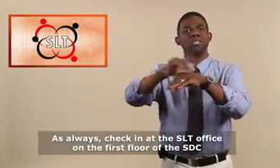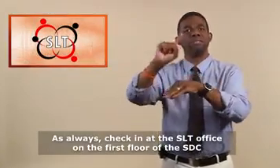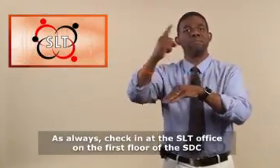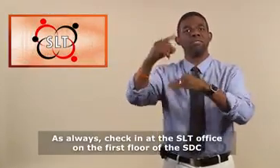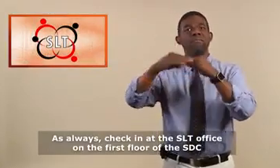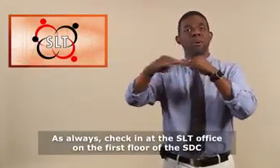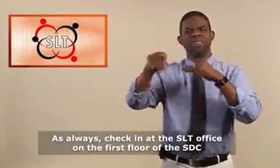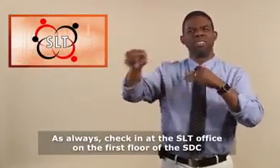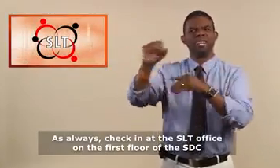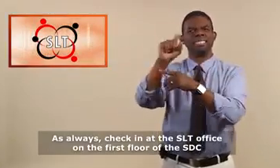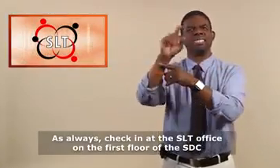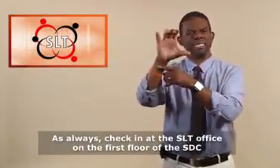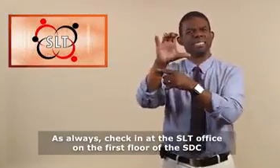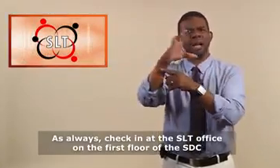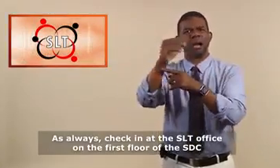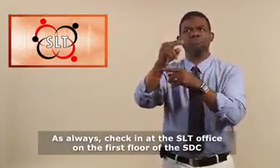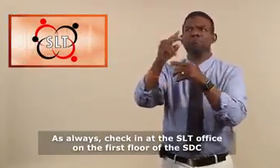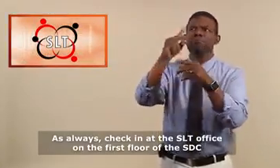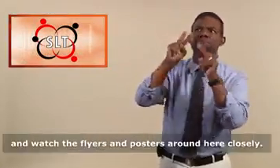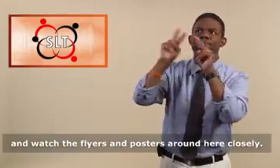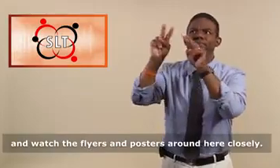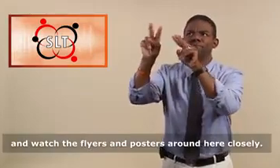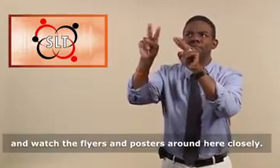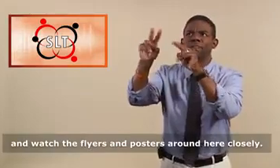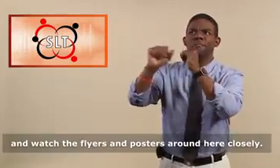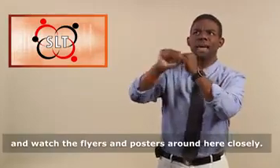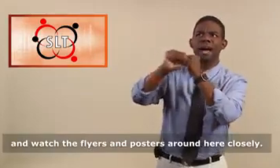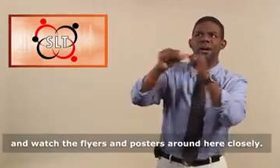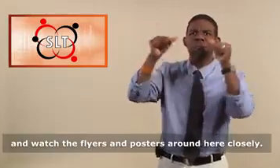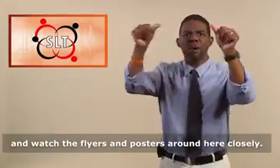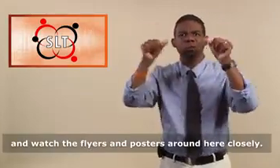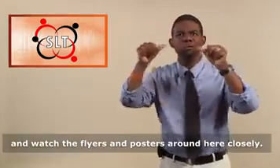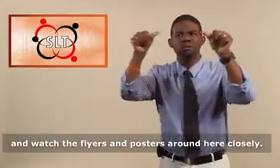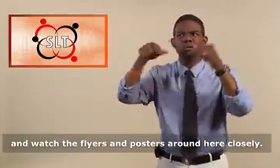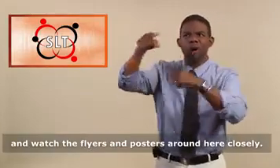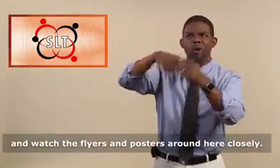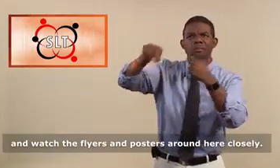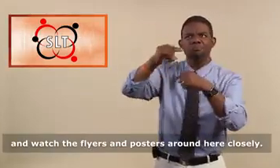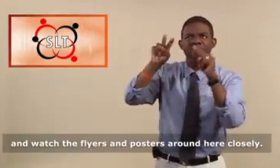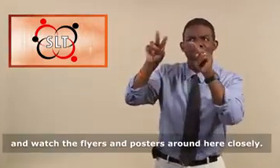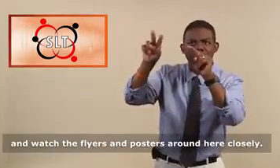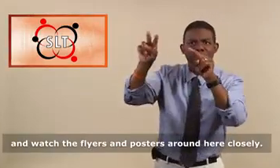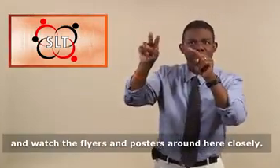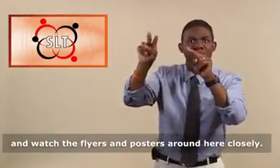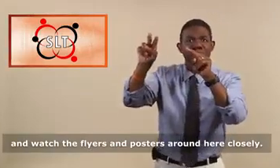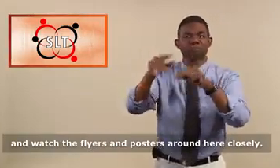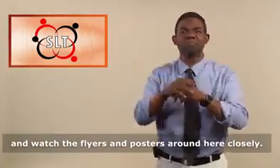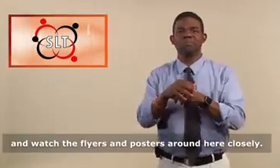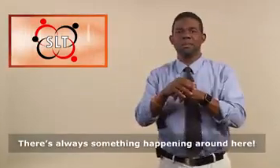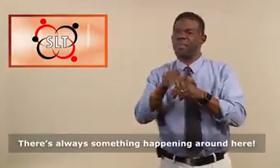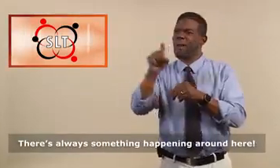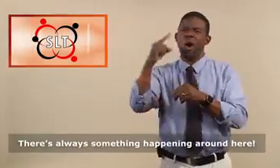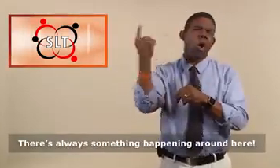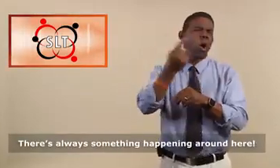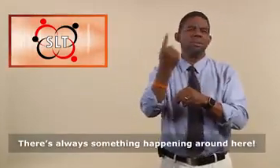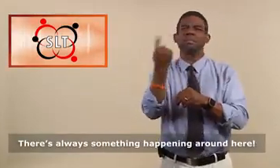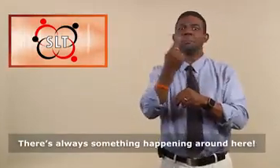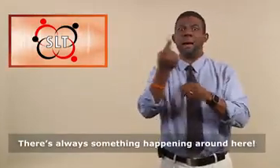first floor of the SDC and watch the flyers and posters around here closely. There is always